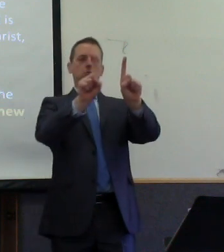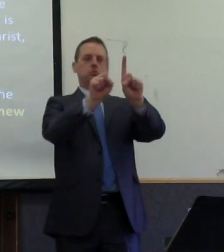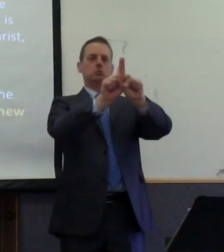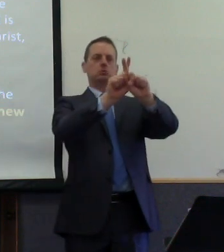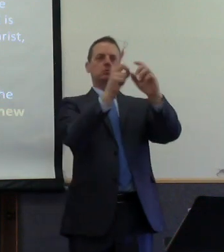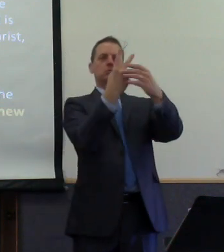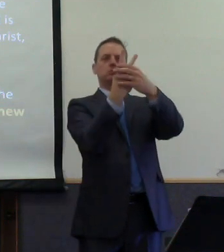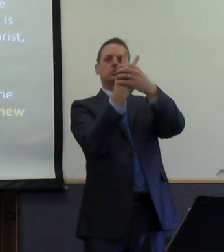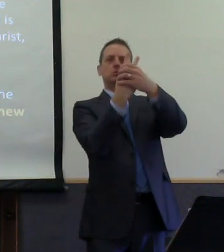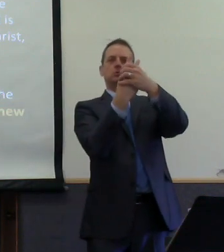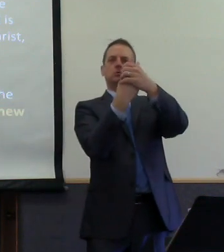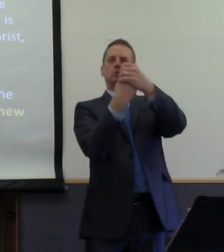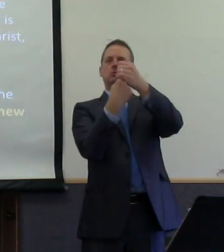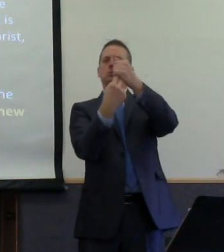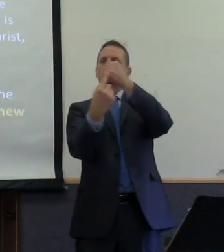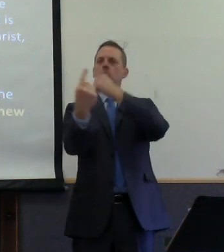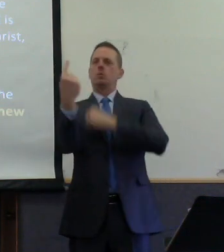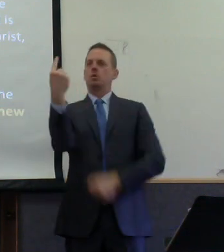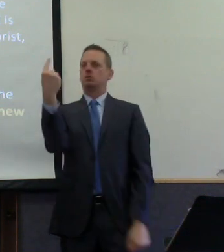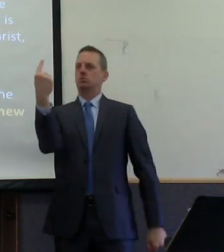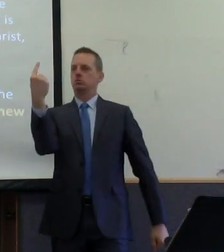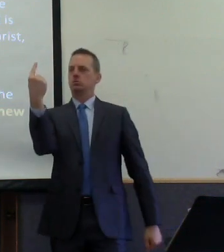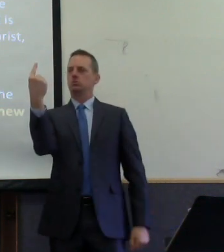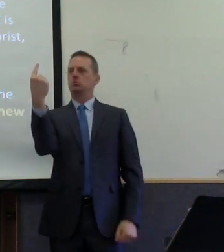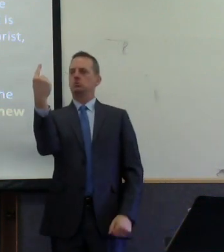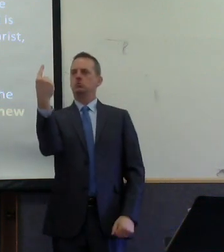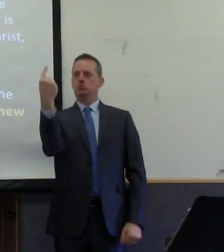So when a man and a woman come together, they become one.